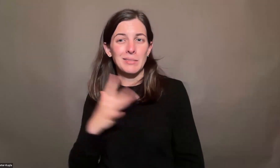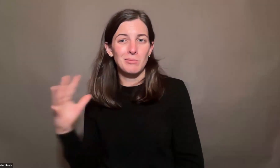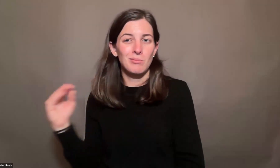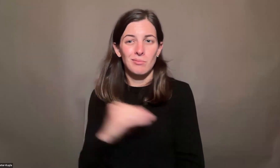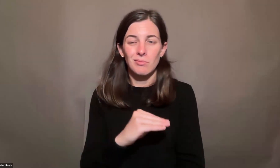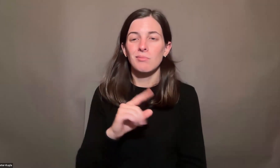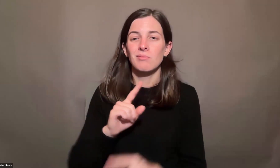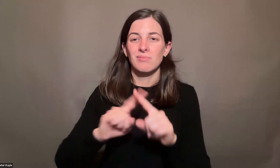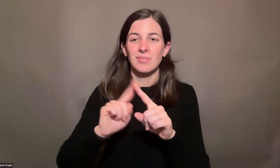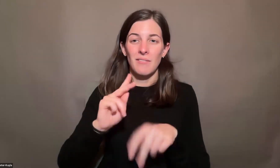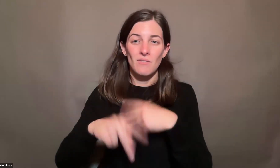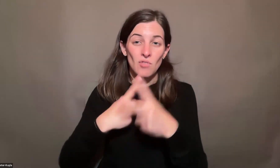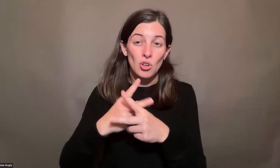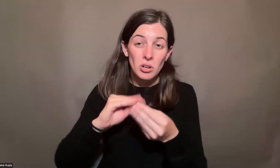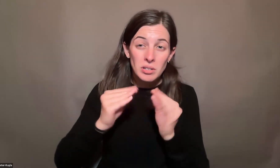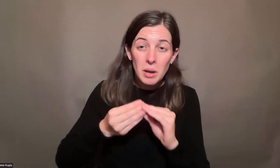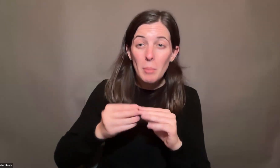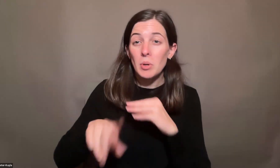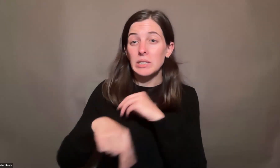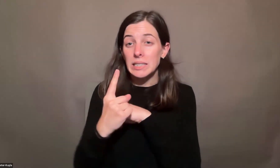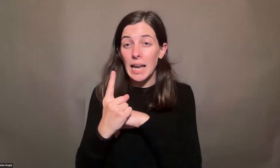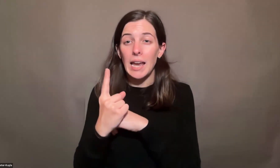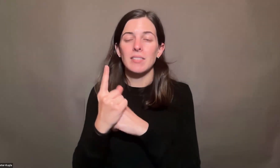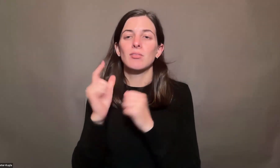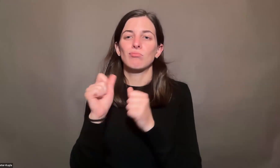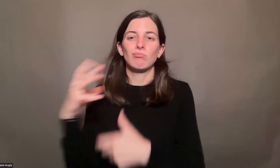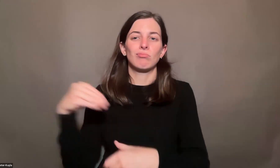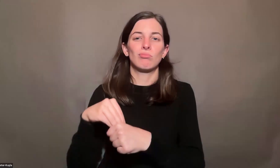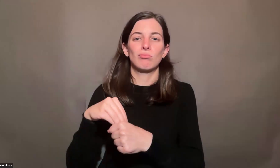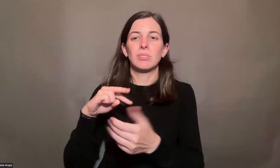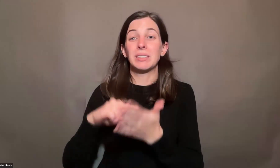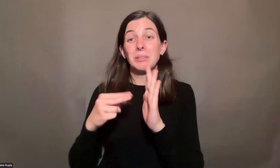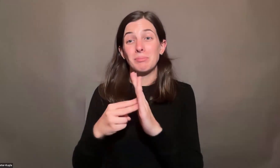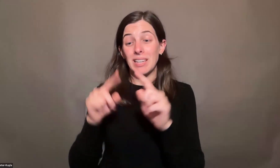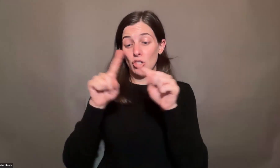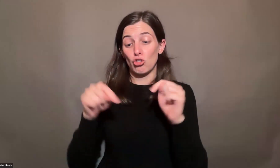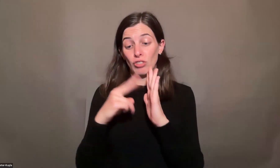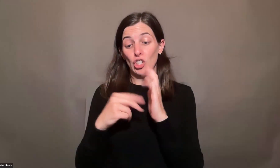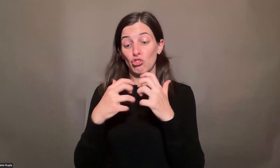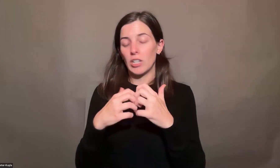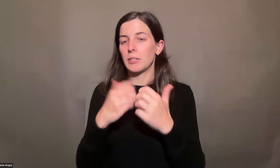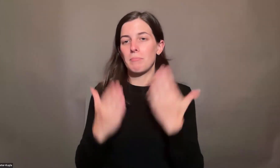and footer, and that does mean that other users might not be able to access or read that content.